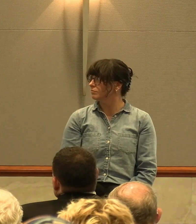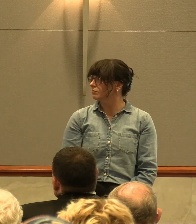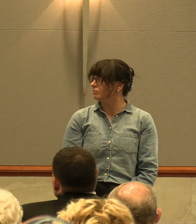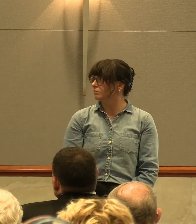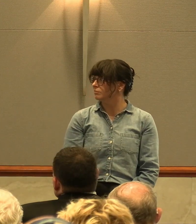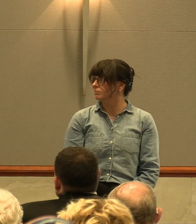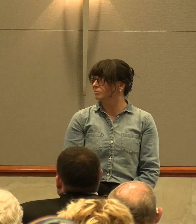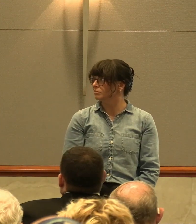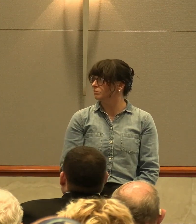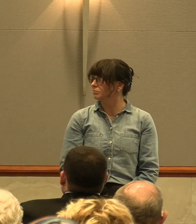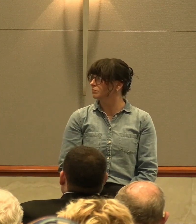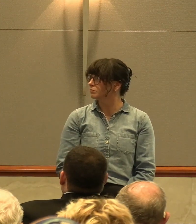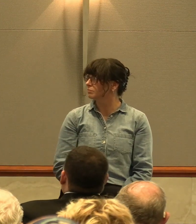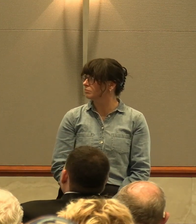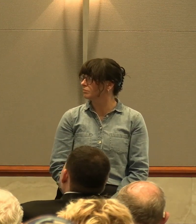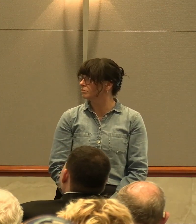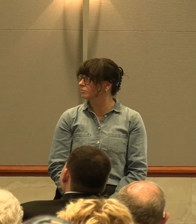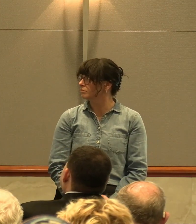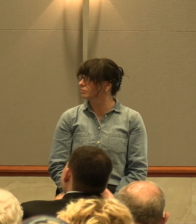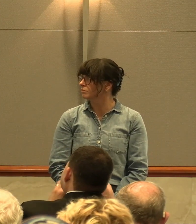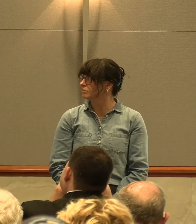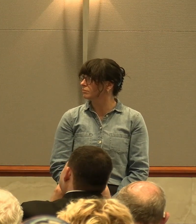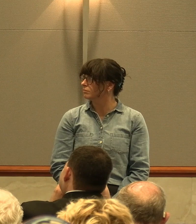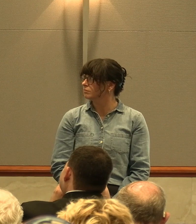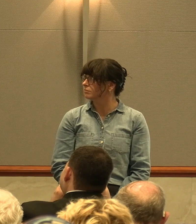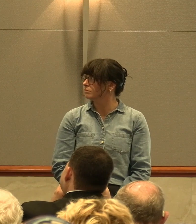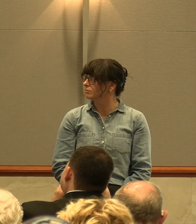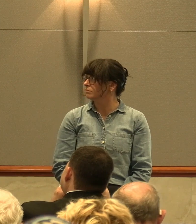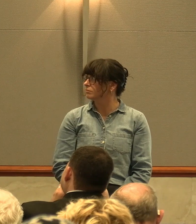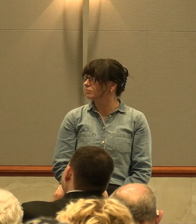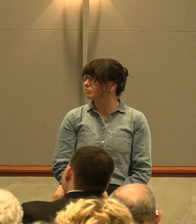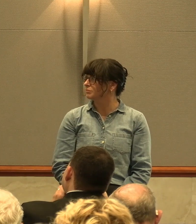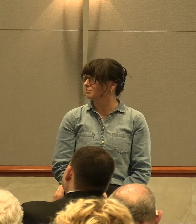Shouldn't be up here. What? Shouldn't be up here.